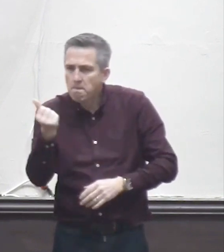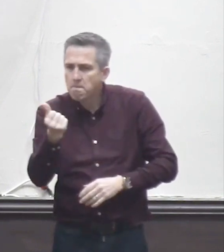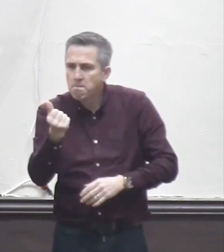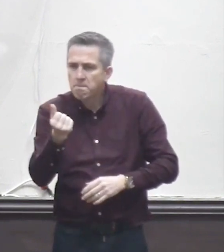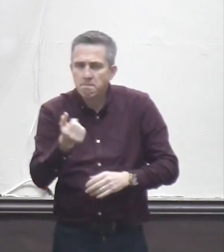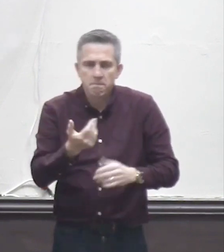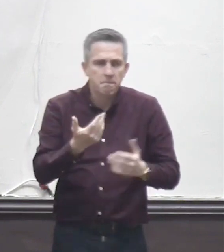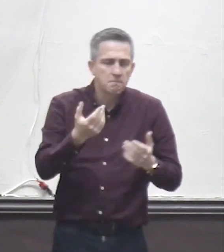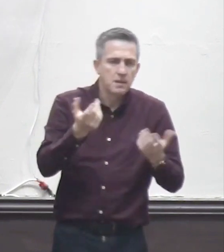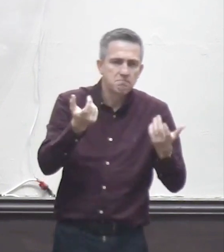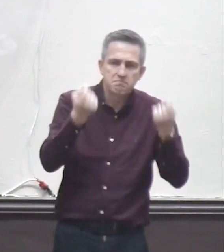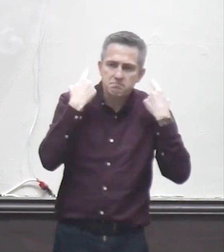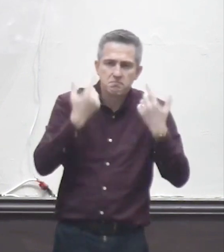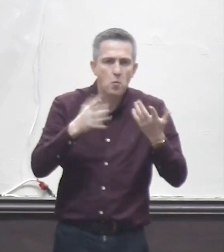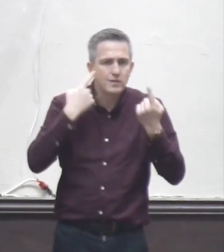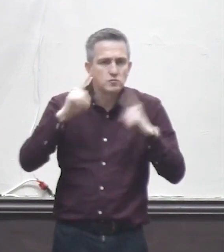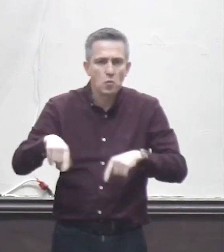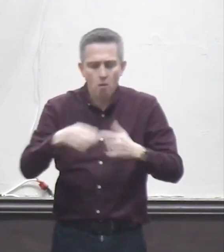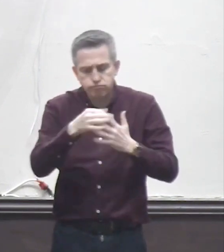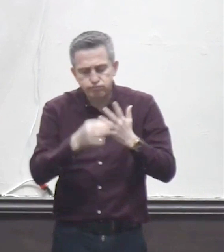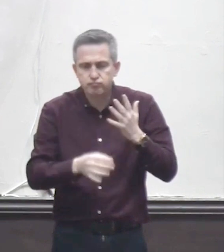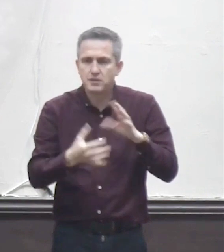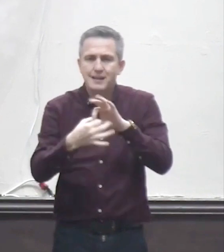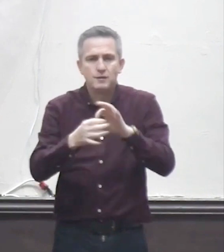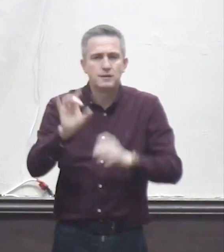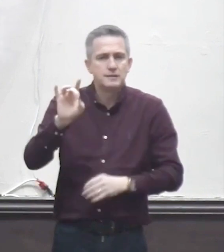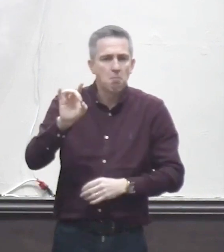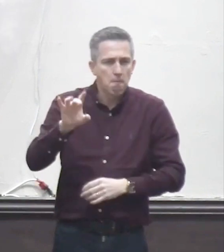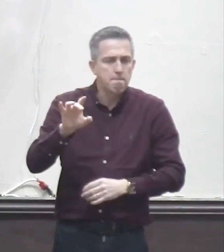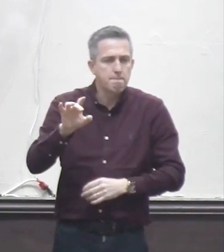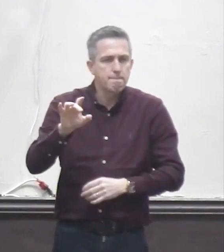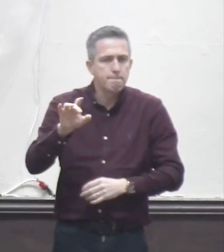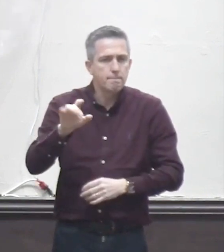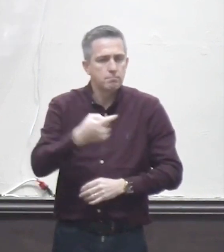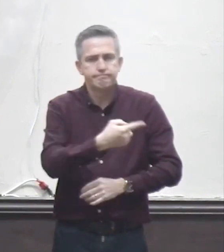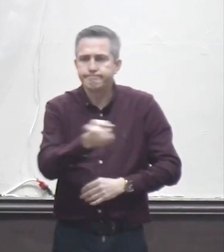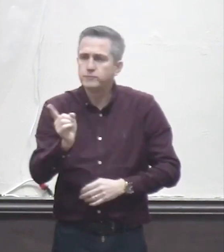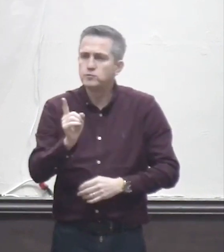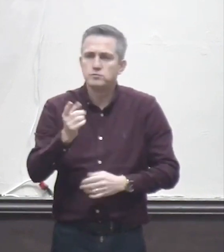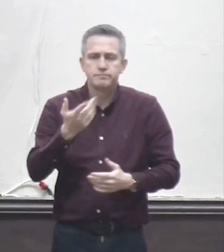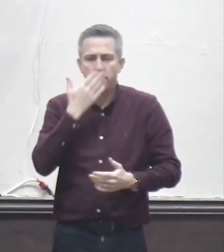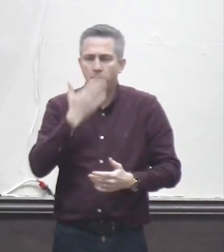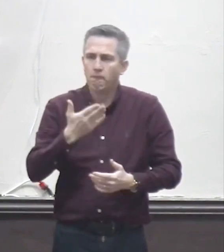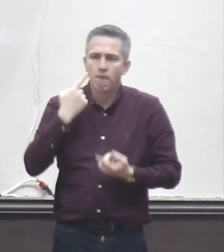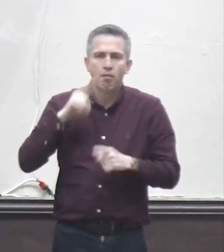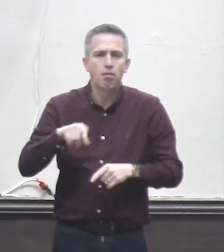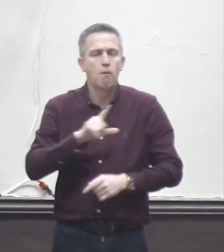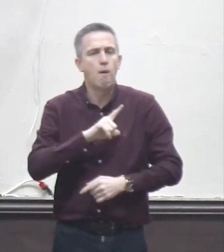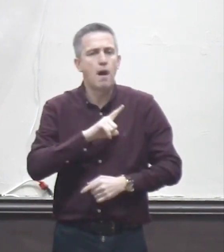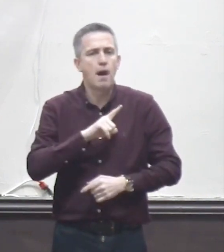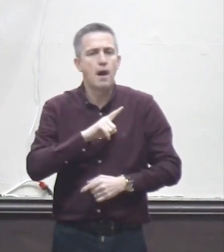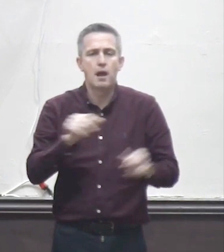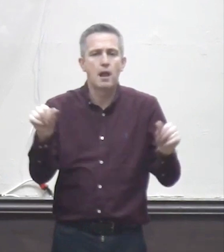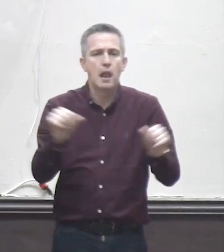it. And one of the most basic reasons for this is the fact that there is a lack of understanding,